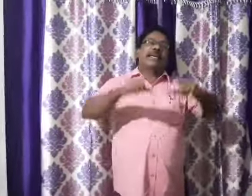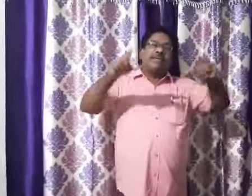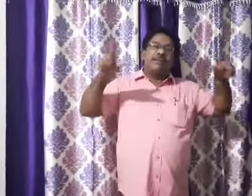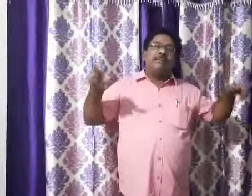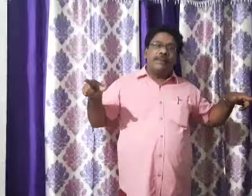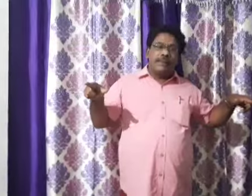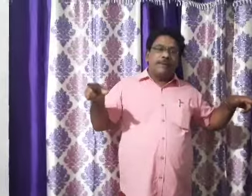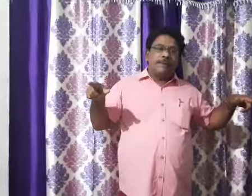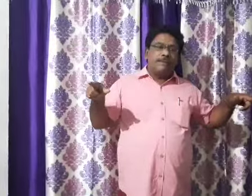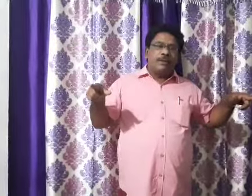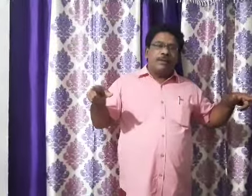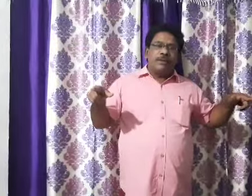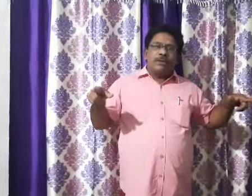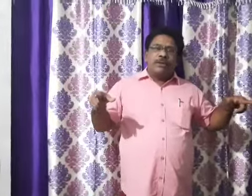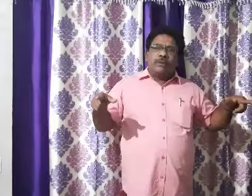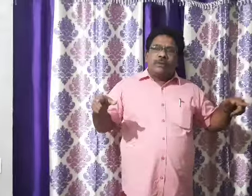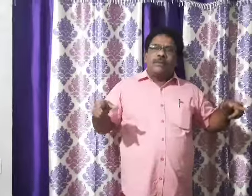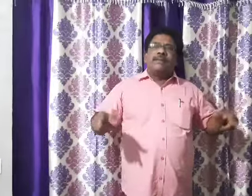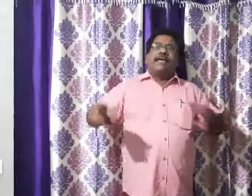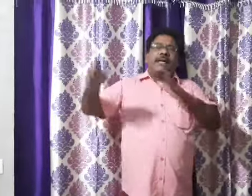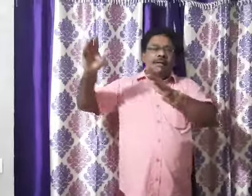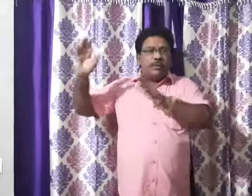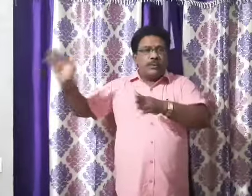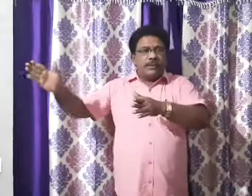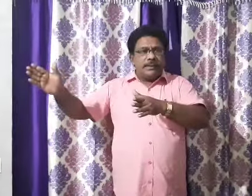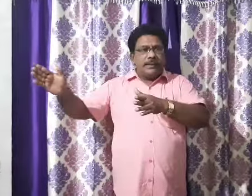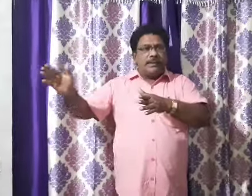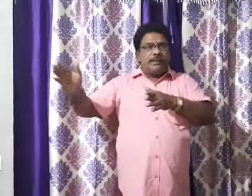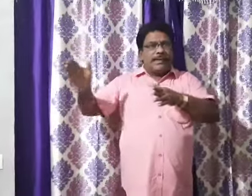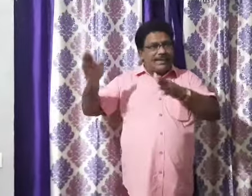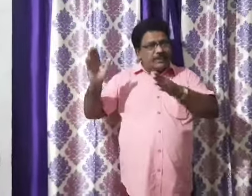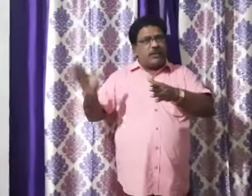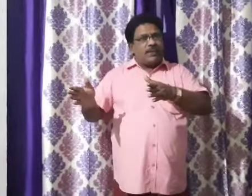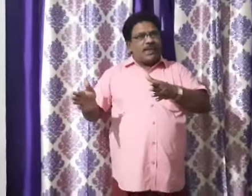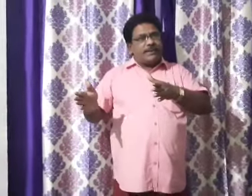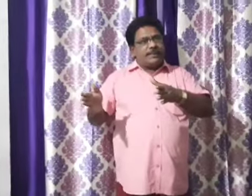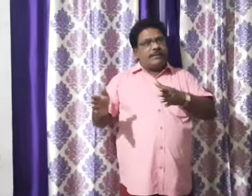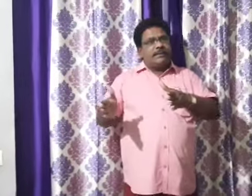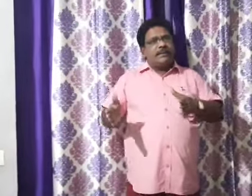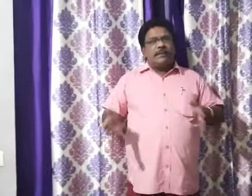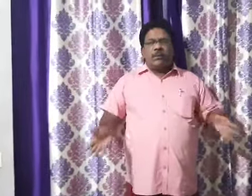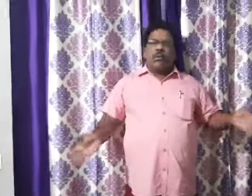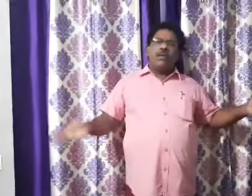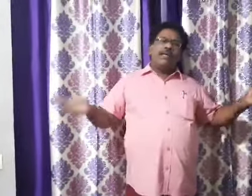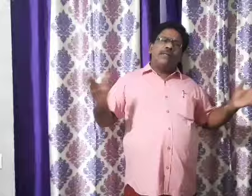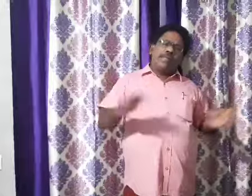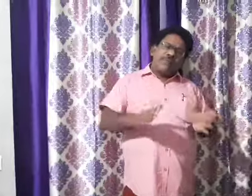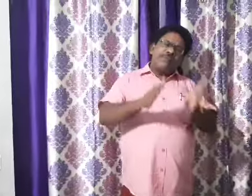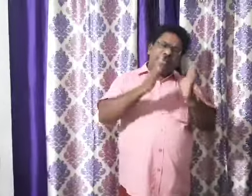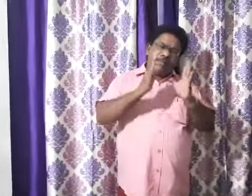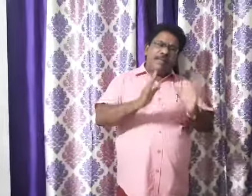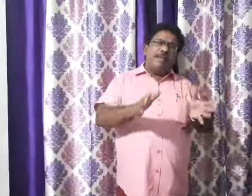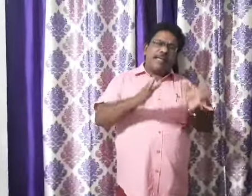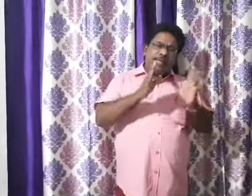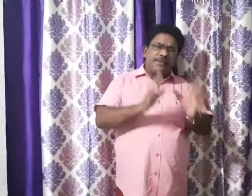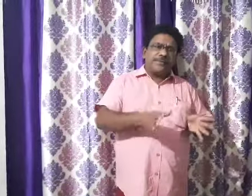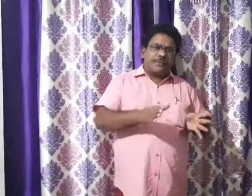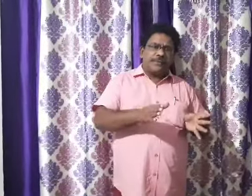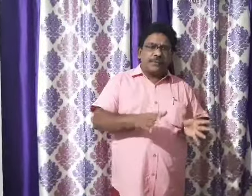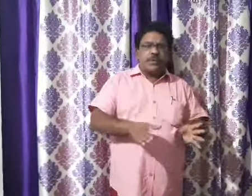8 members. They are having 2 hectares of land. Actually 5 people are enough to